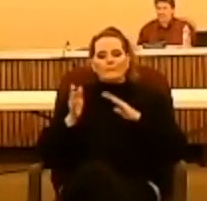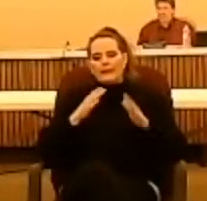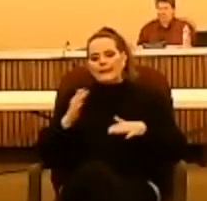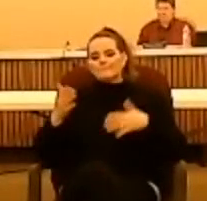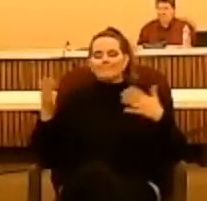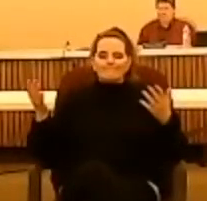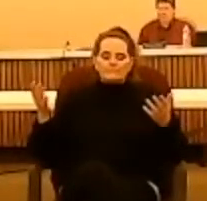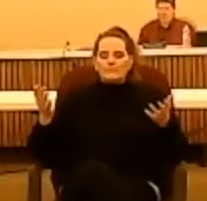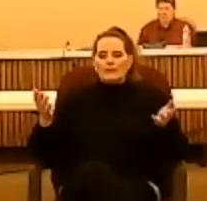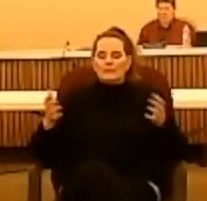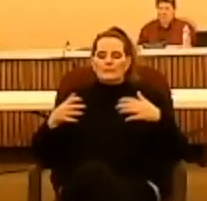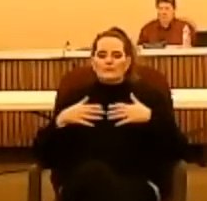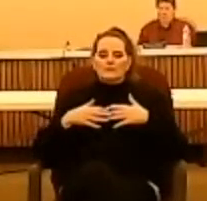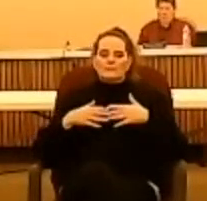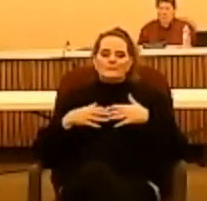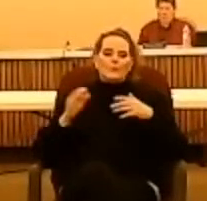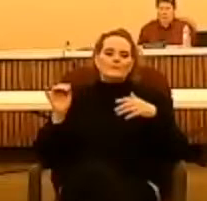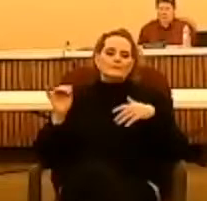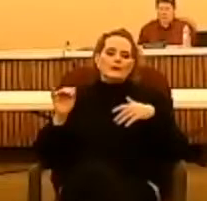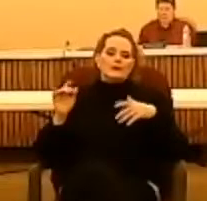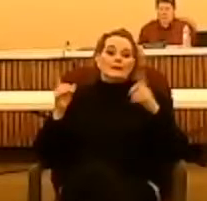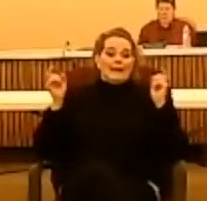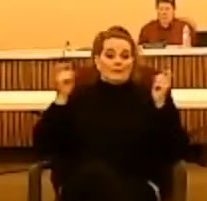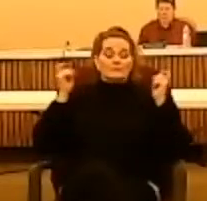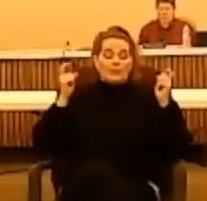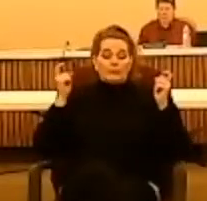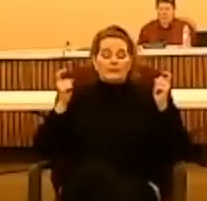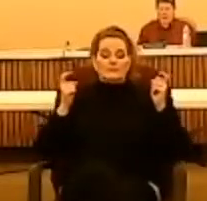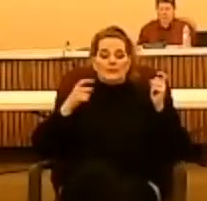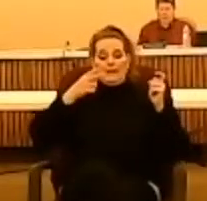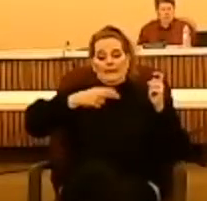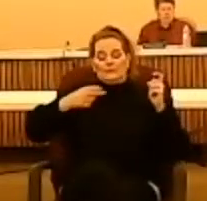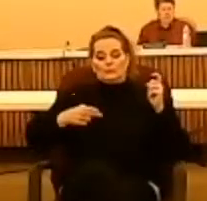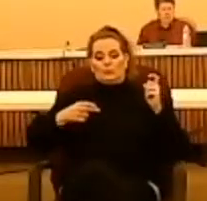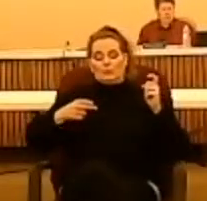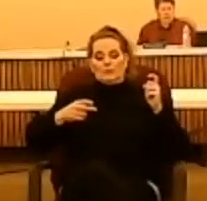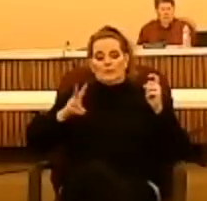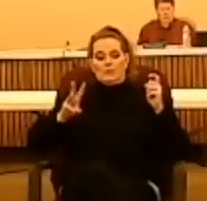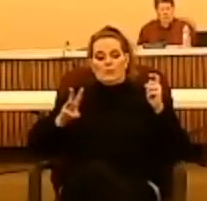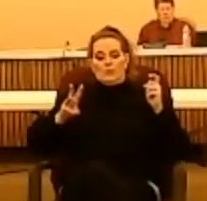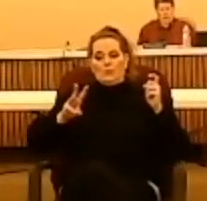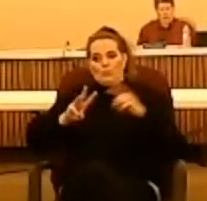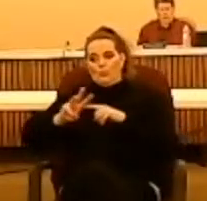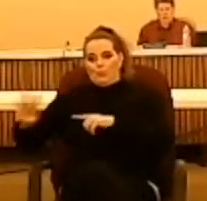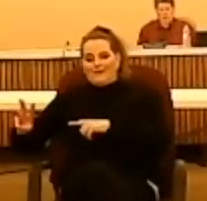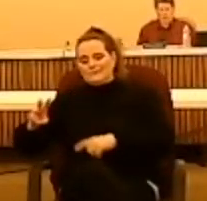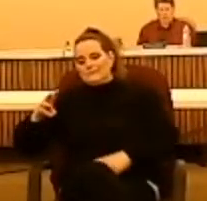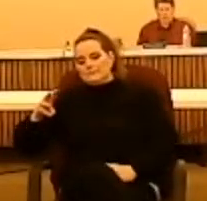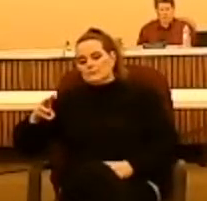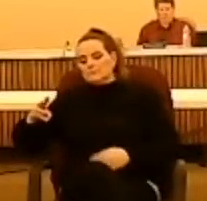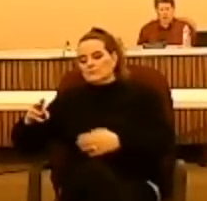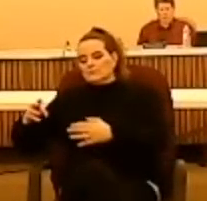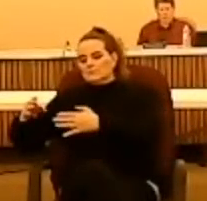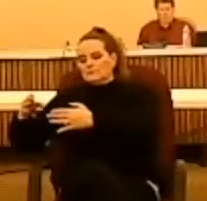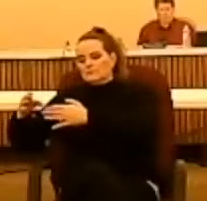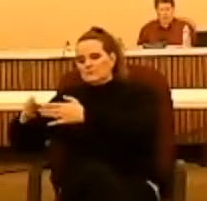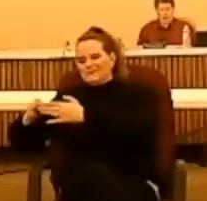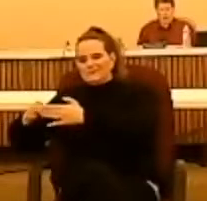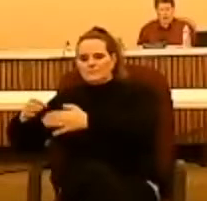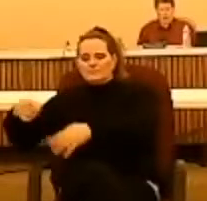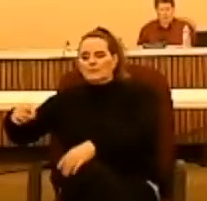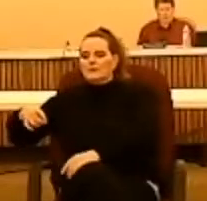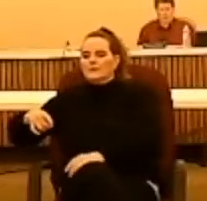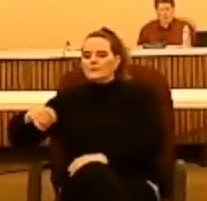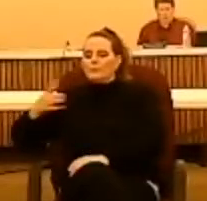So it's going to celebrate the historic West Hamlet. So the plan is to probably take the front